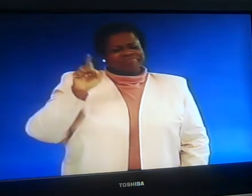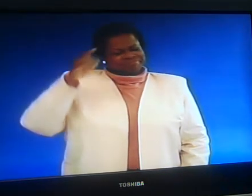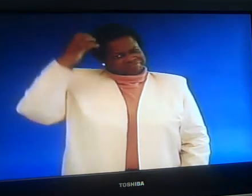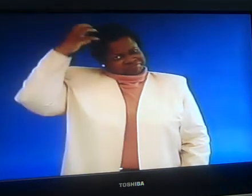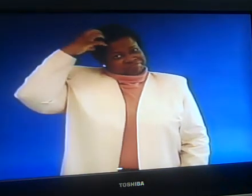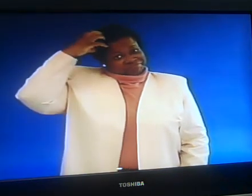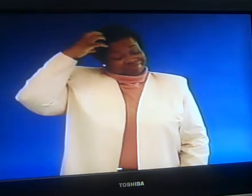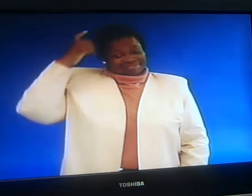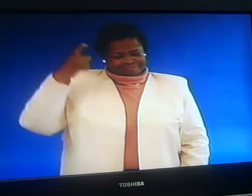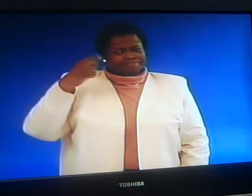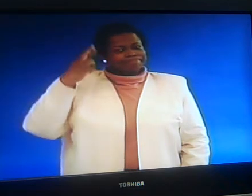William Stokey,